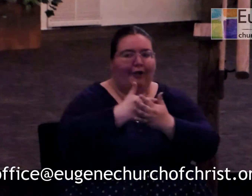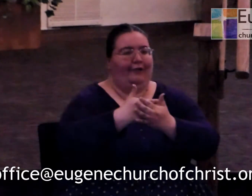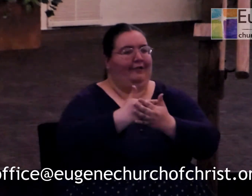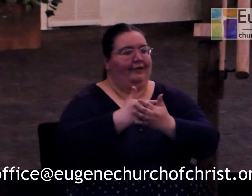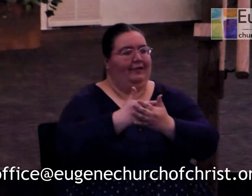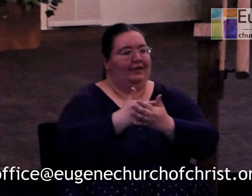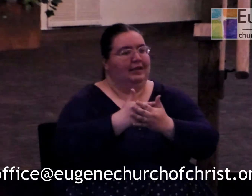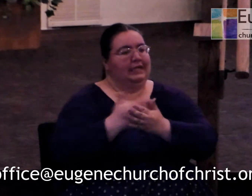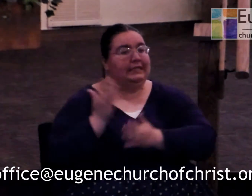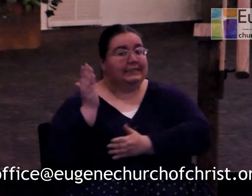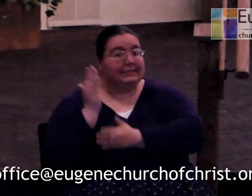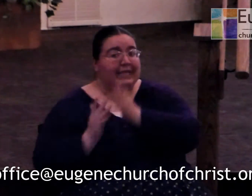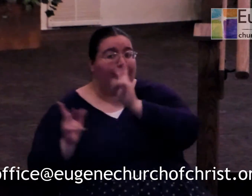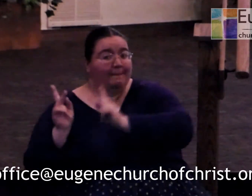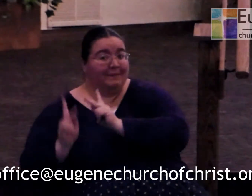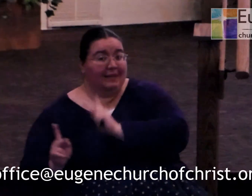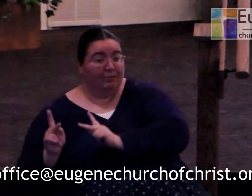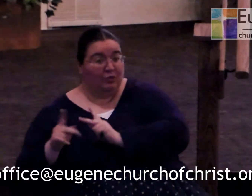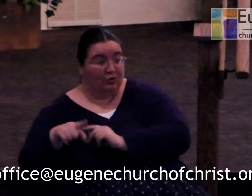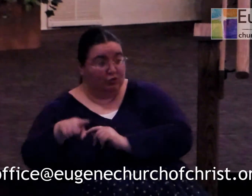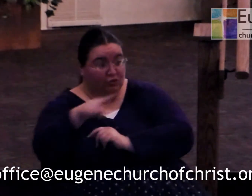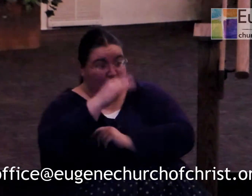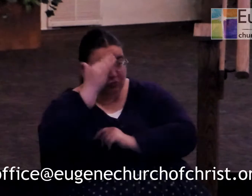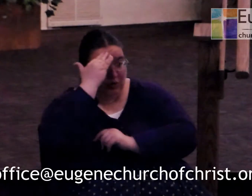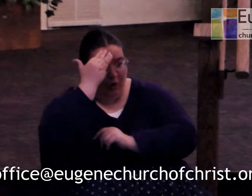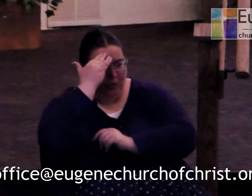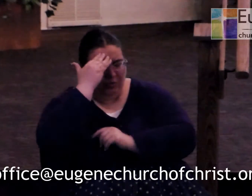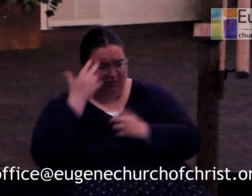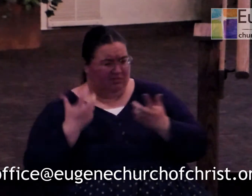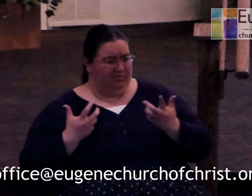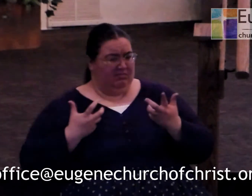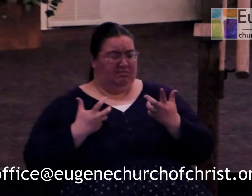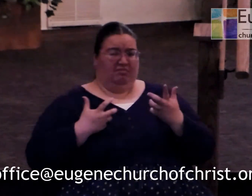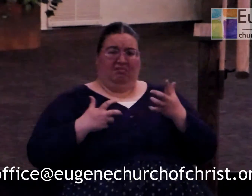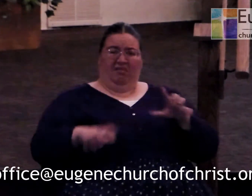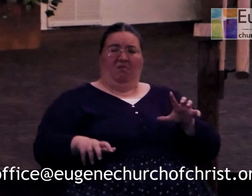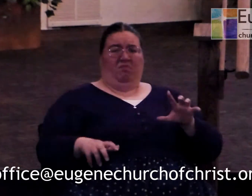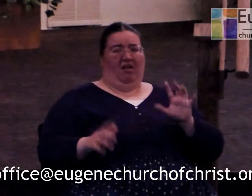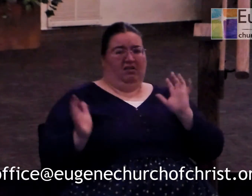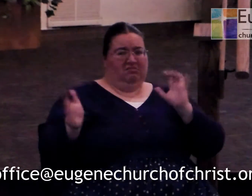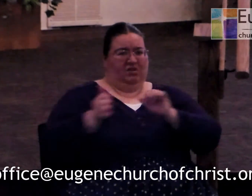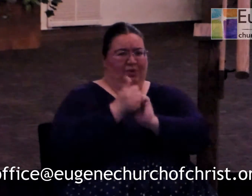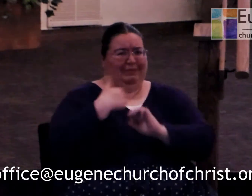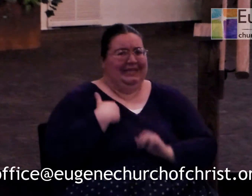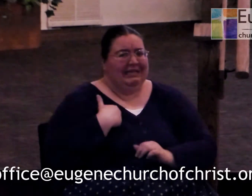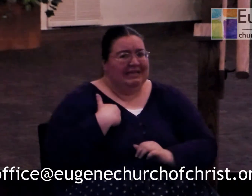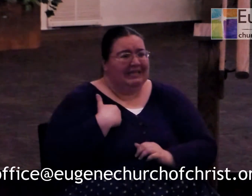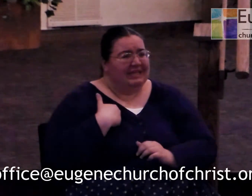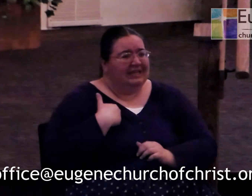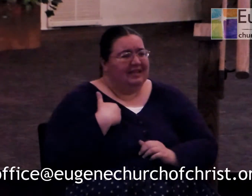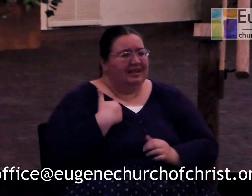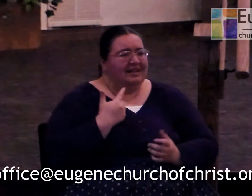that would never want to have a conversation with me. He's an Alabama fan. He's a